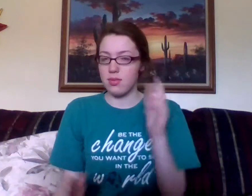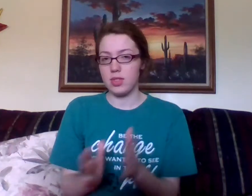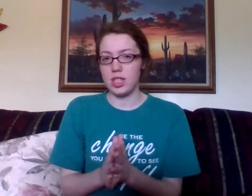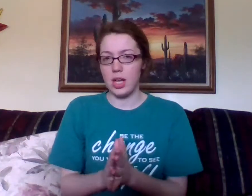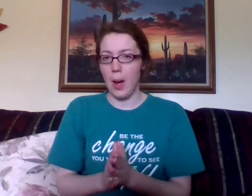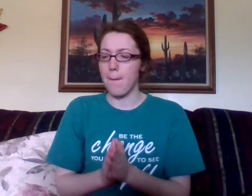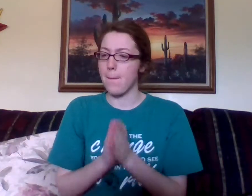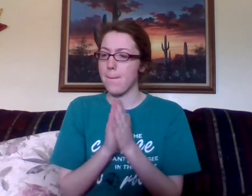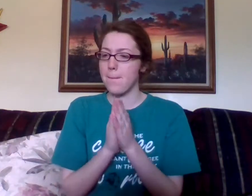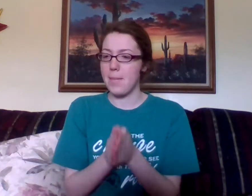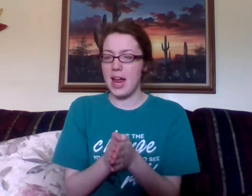Um,